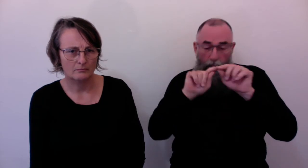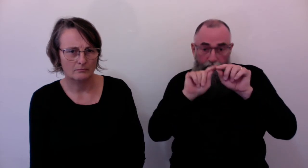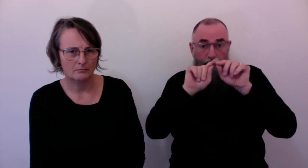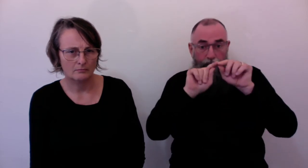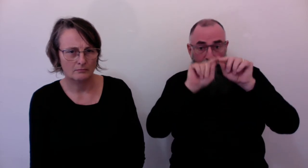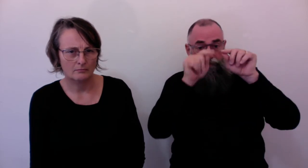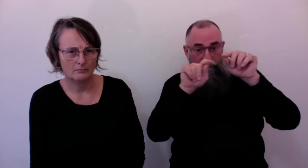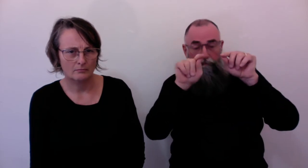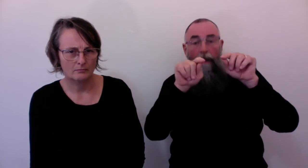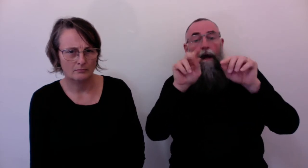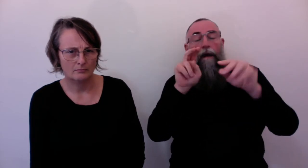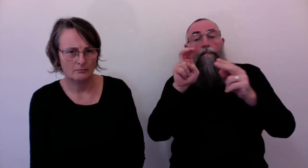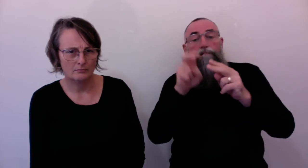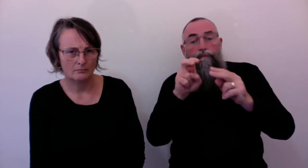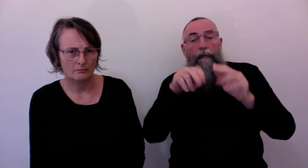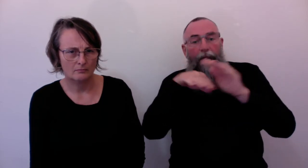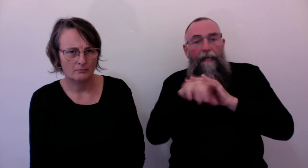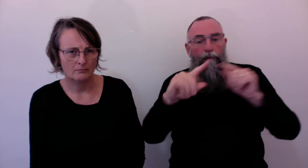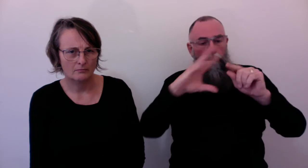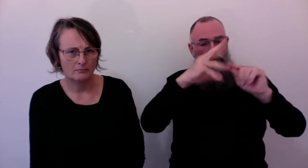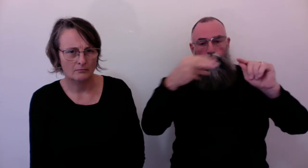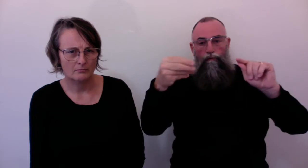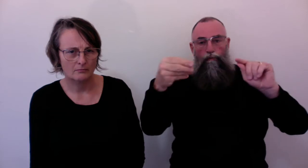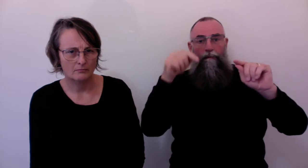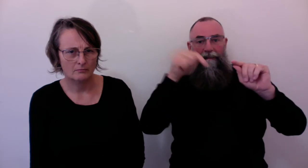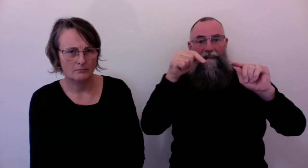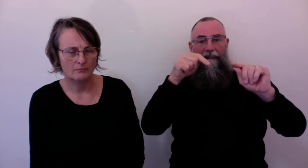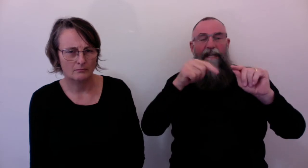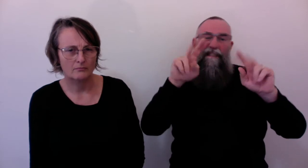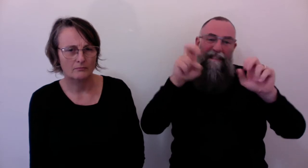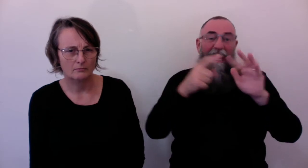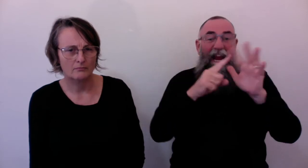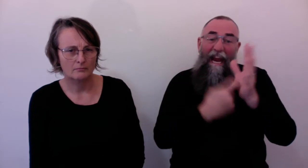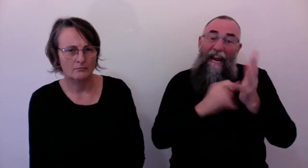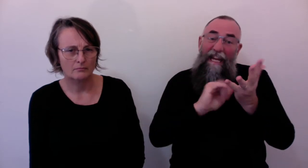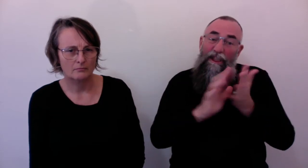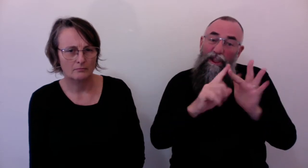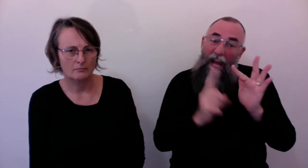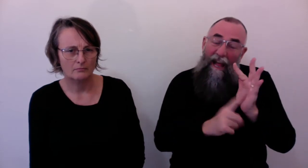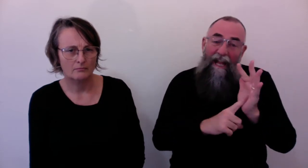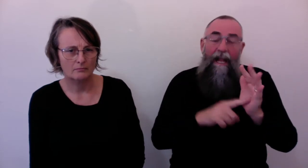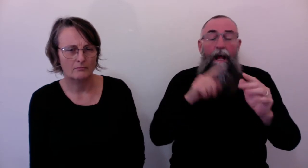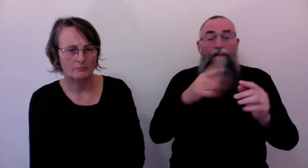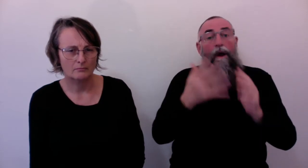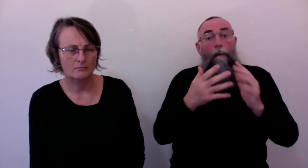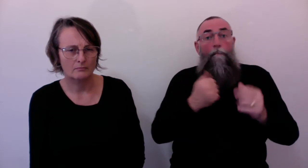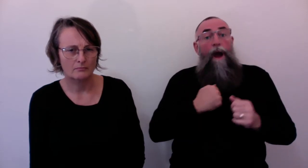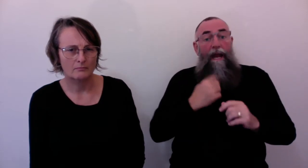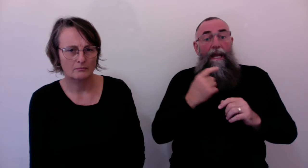ear shell. So my ear hairs are dead, so the wires actually go through that, and then that signals